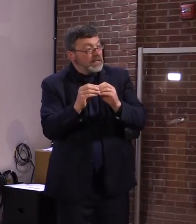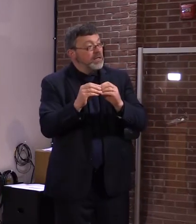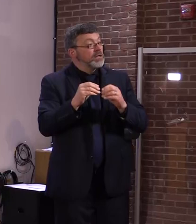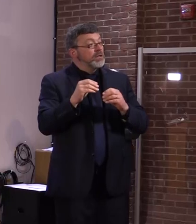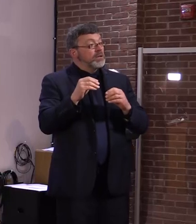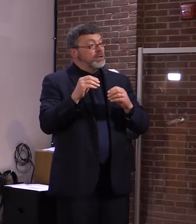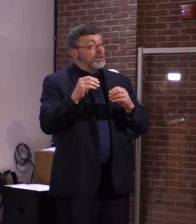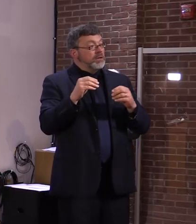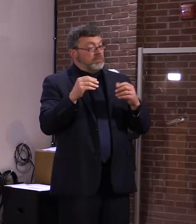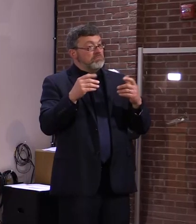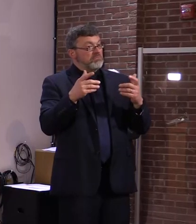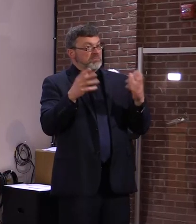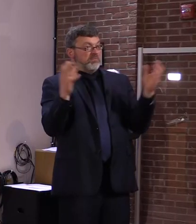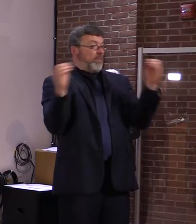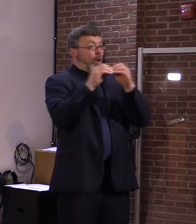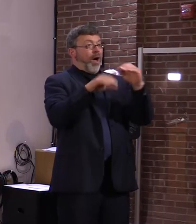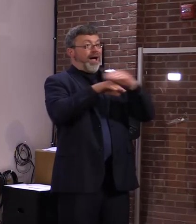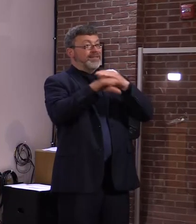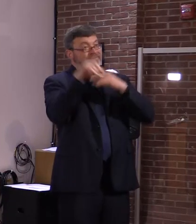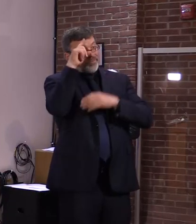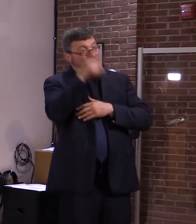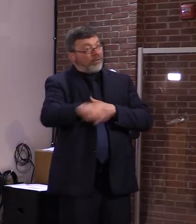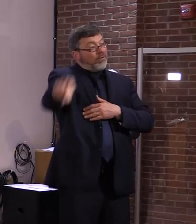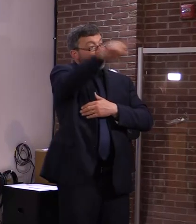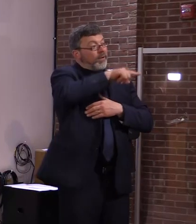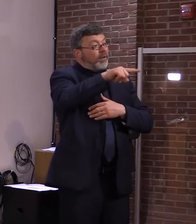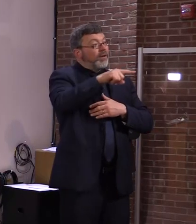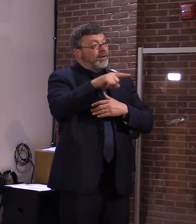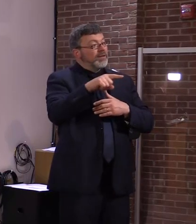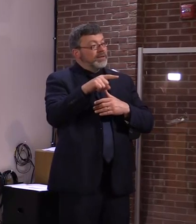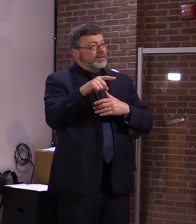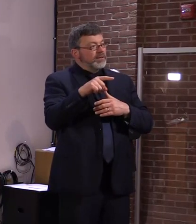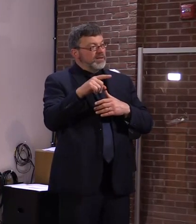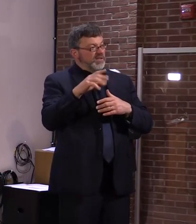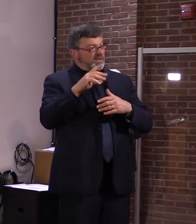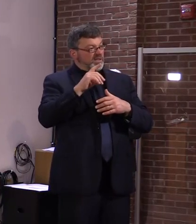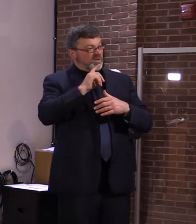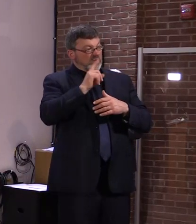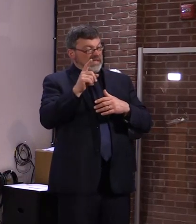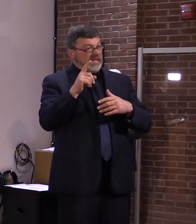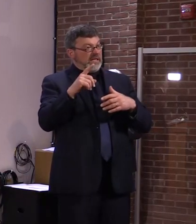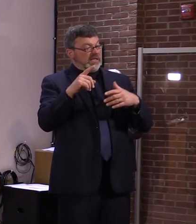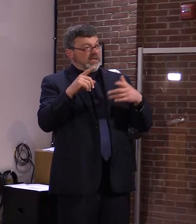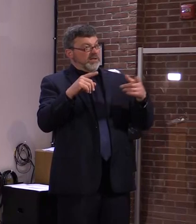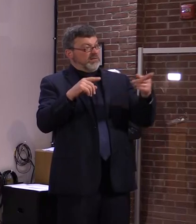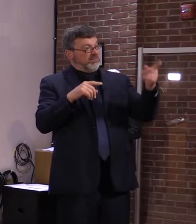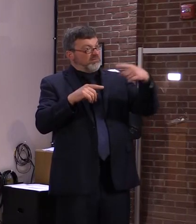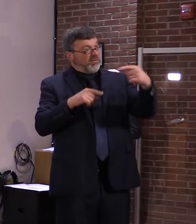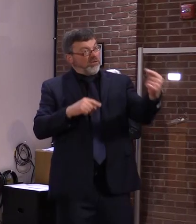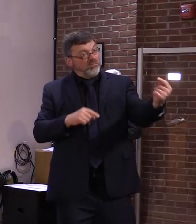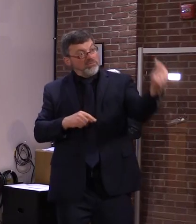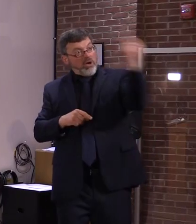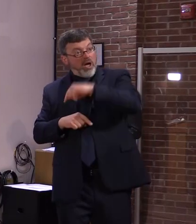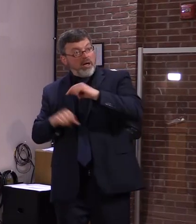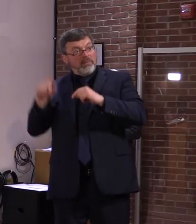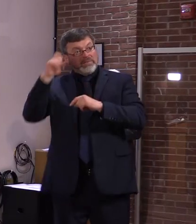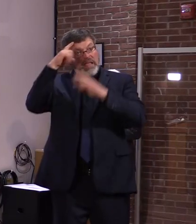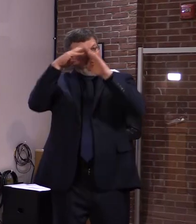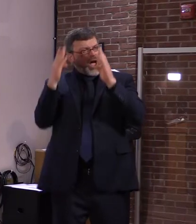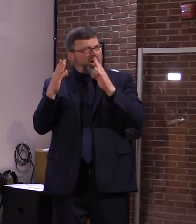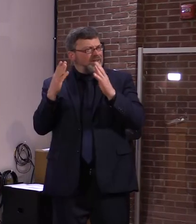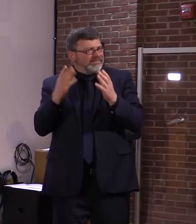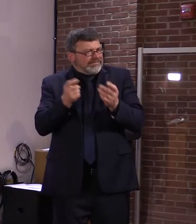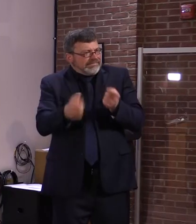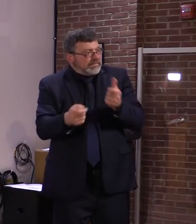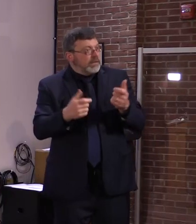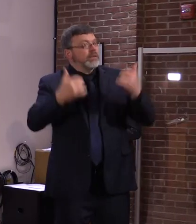those who have never been to the State House and listen in to a committee discussion. And I think that that's